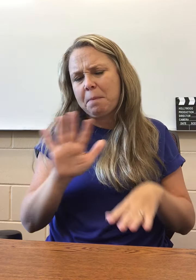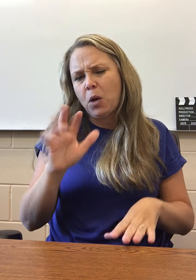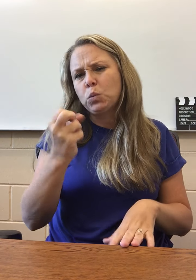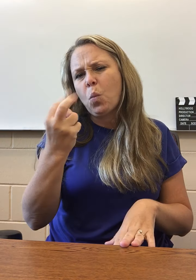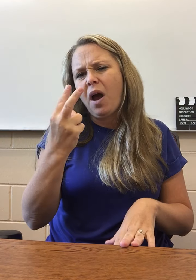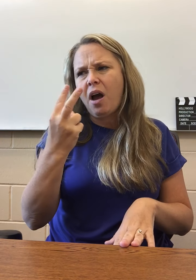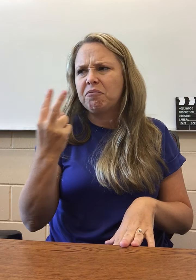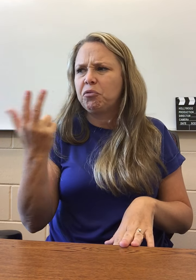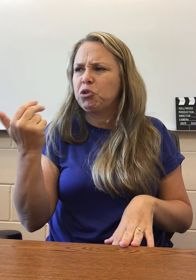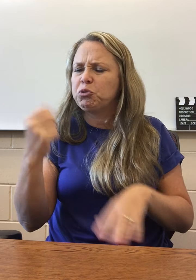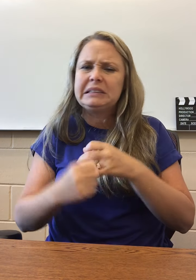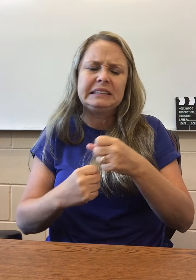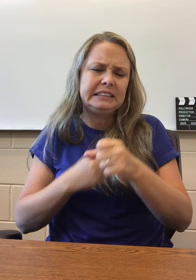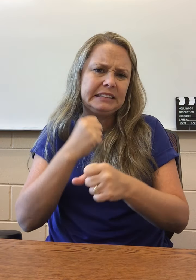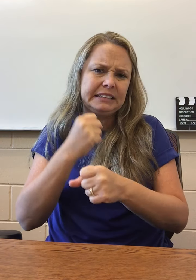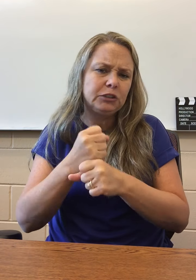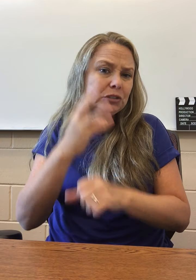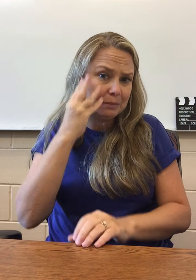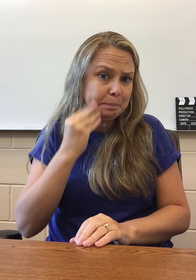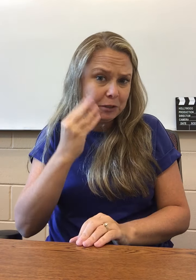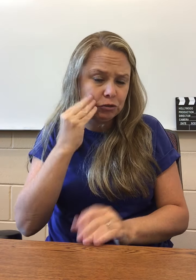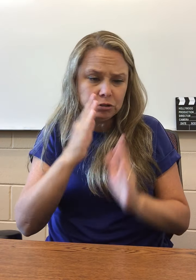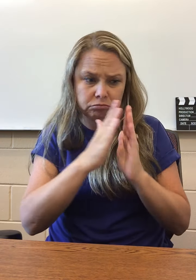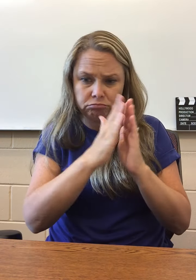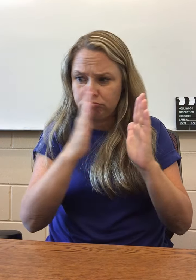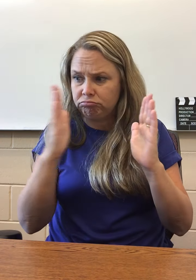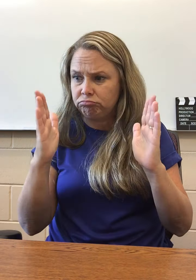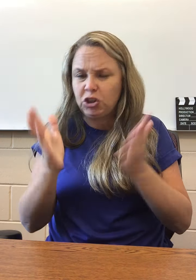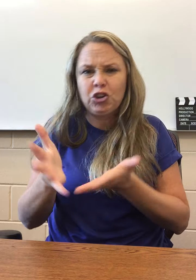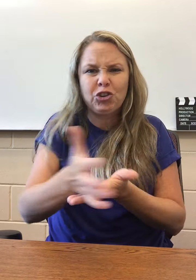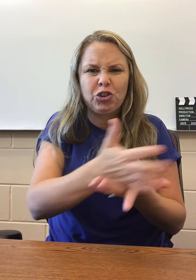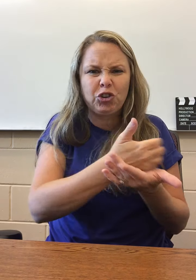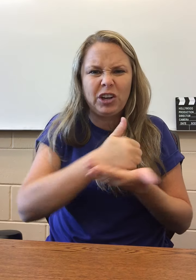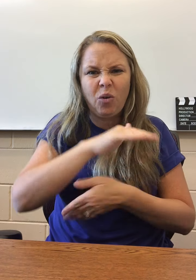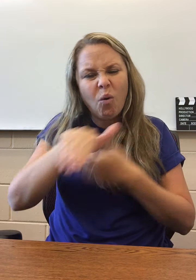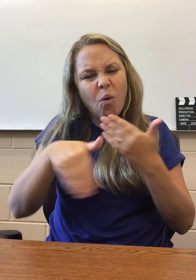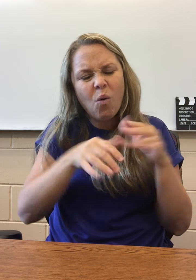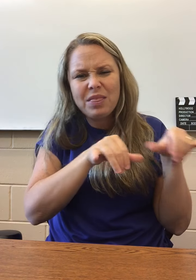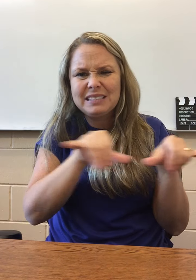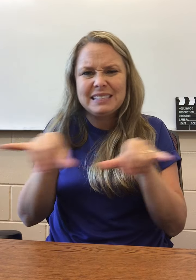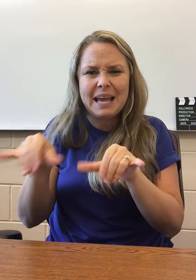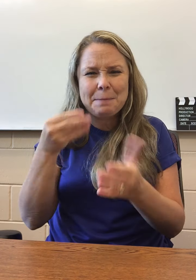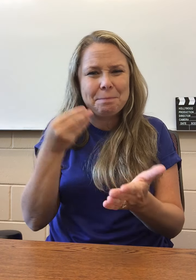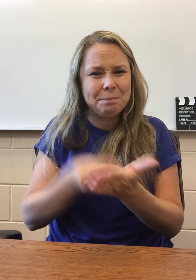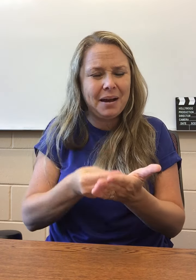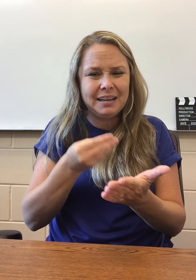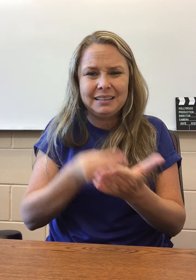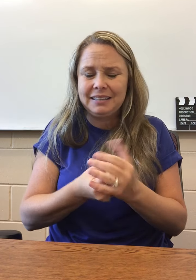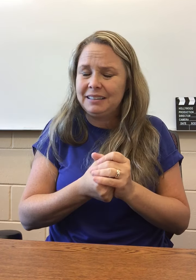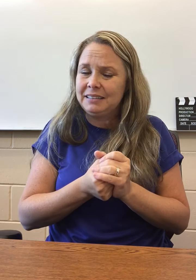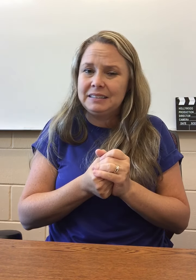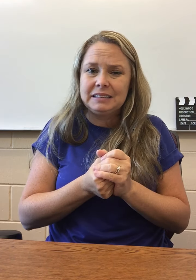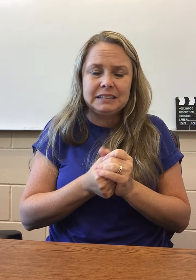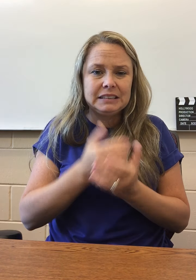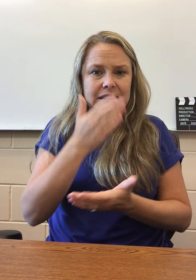13 year experience all making the same money and due to some of the actions both at